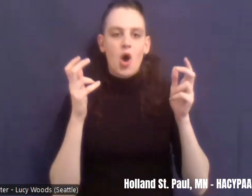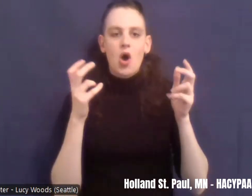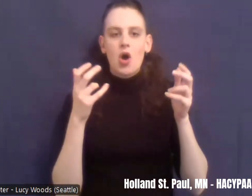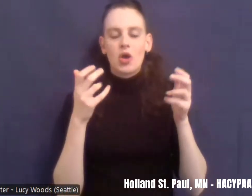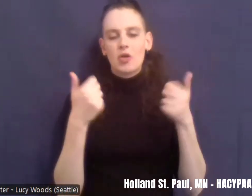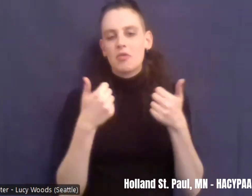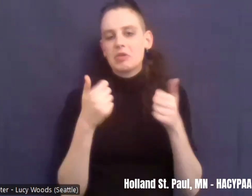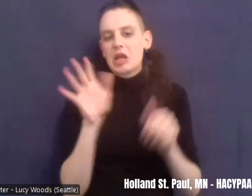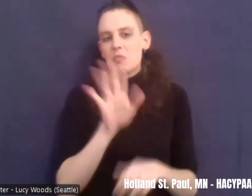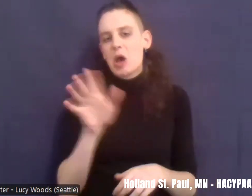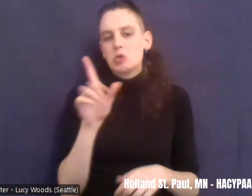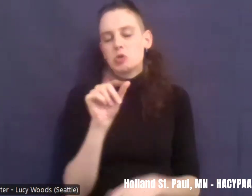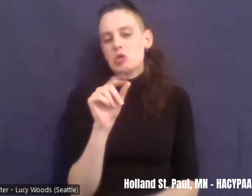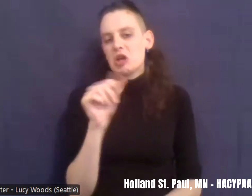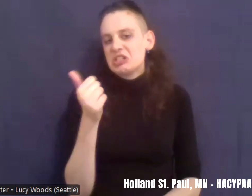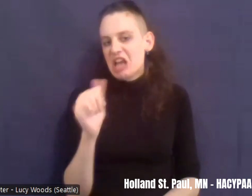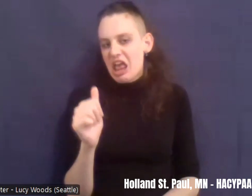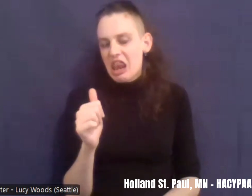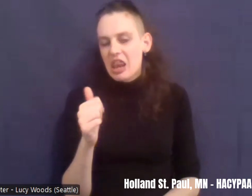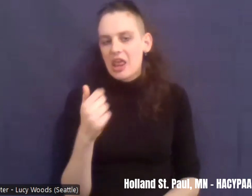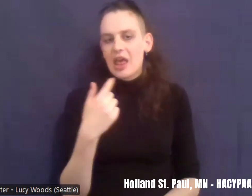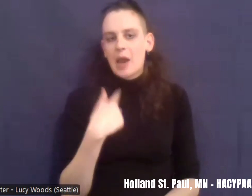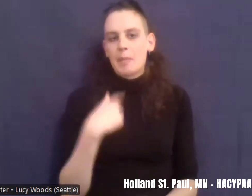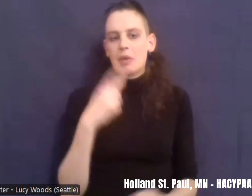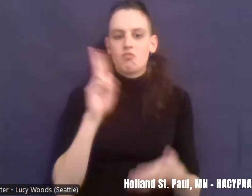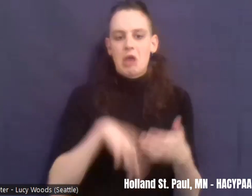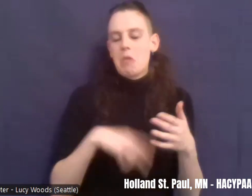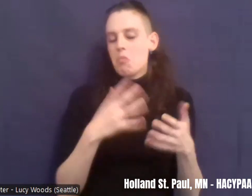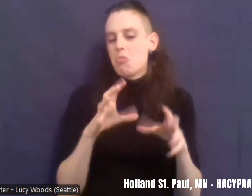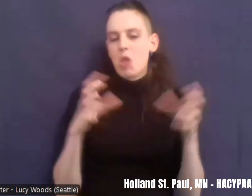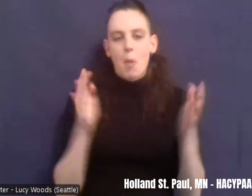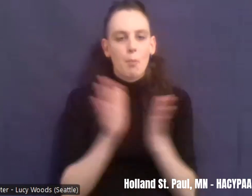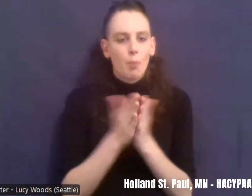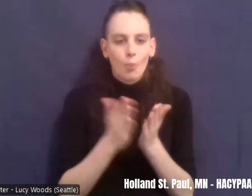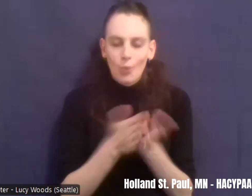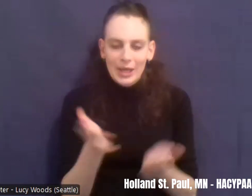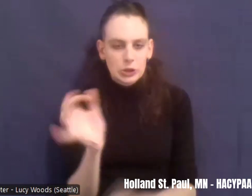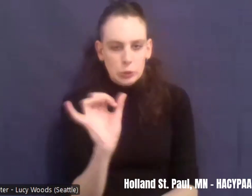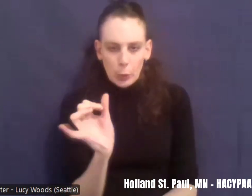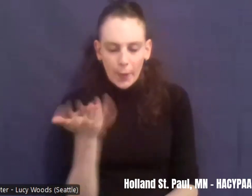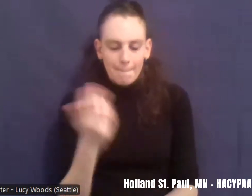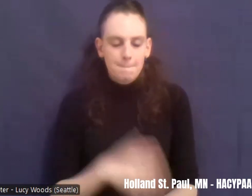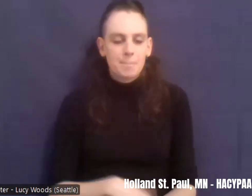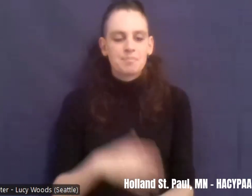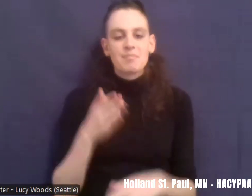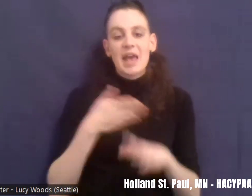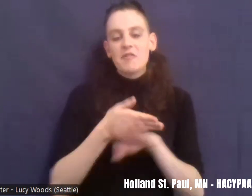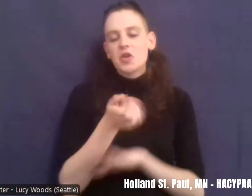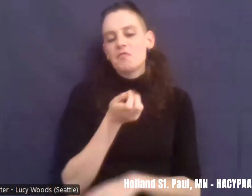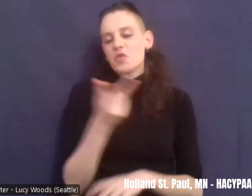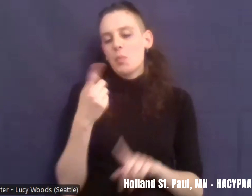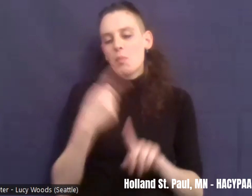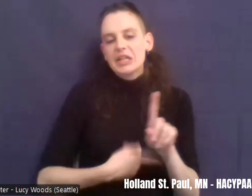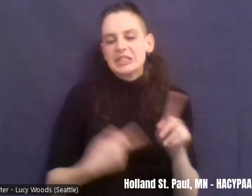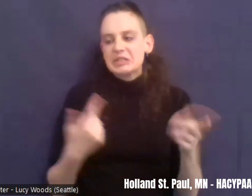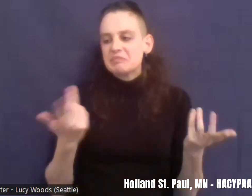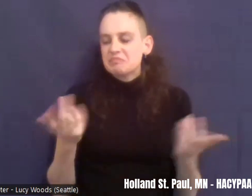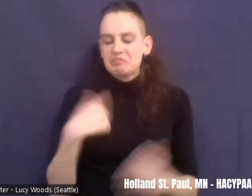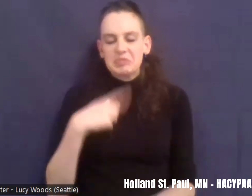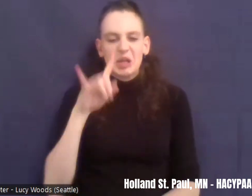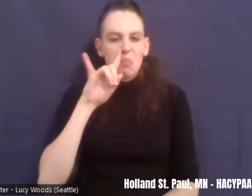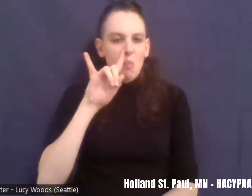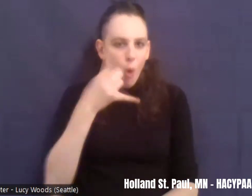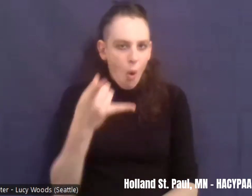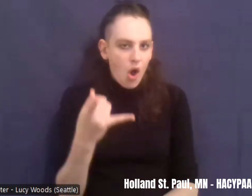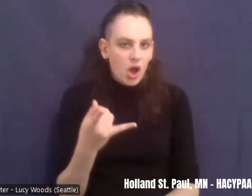like 2010 previous. So after a couple of months of that, I was like bored, and rehab